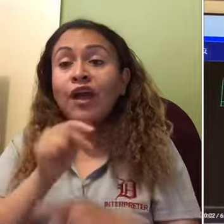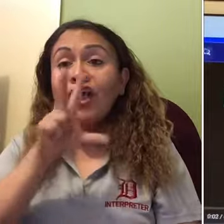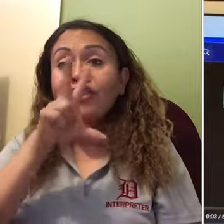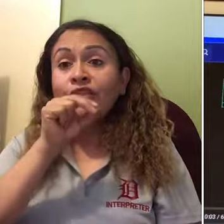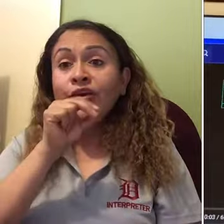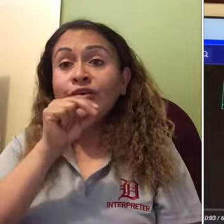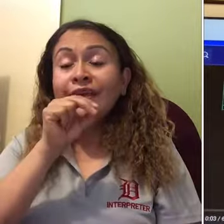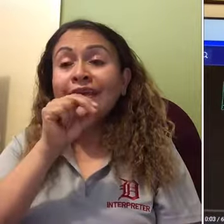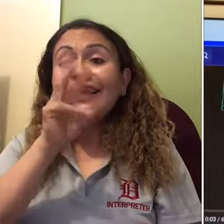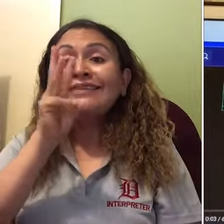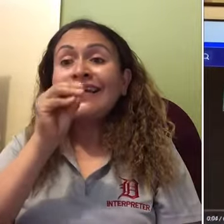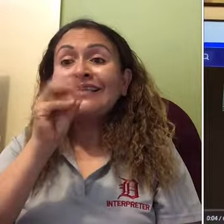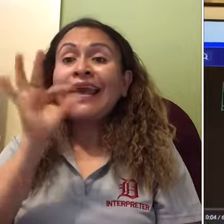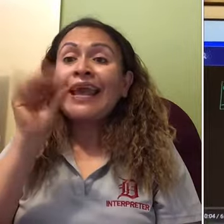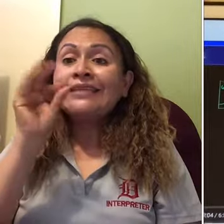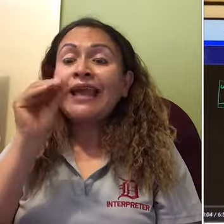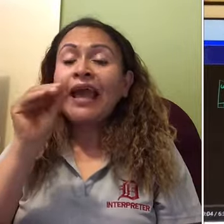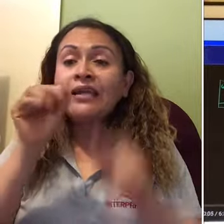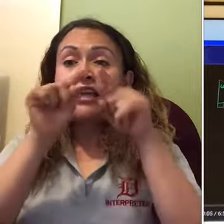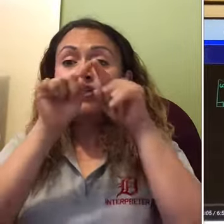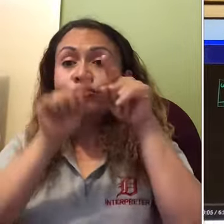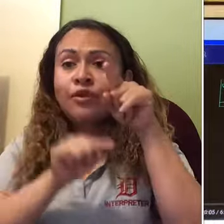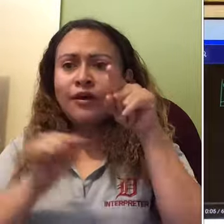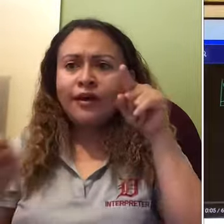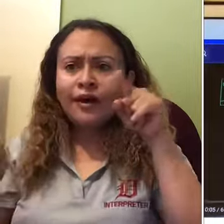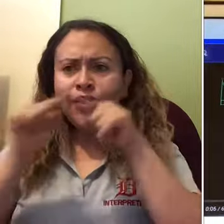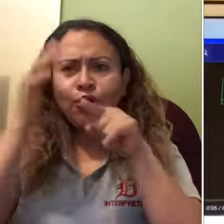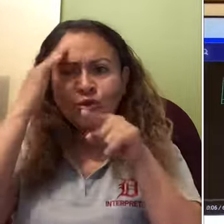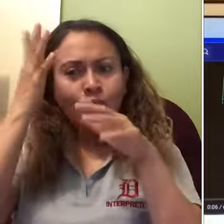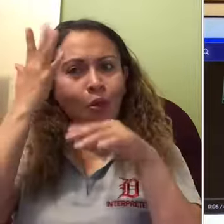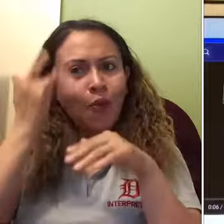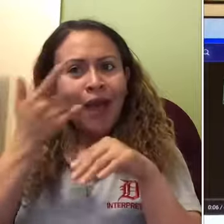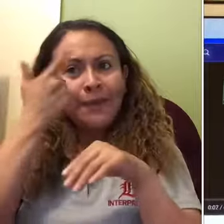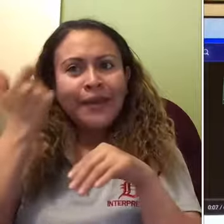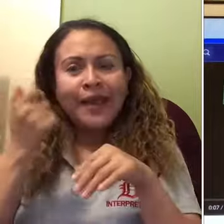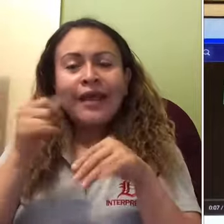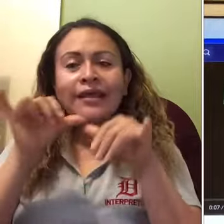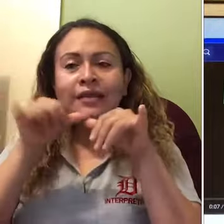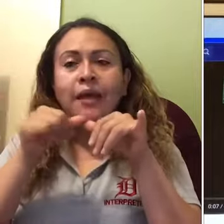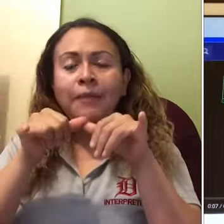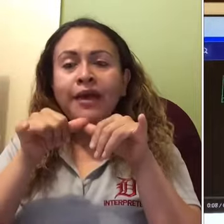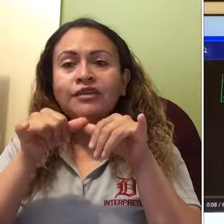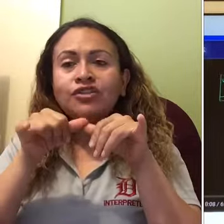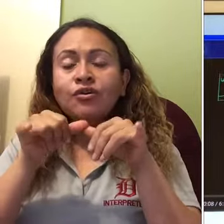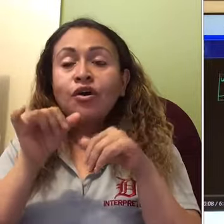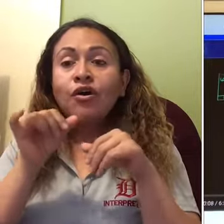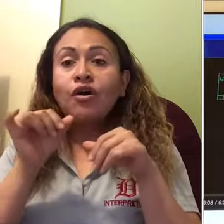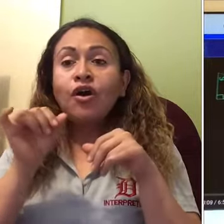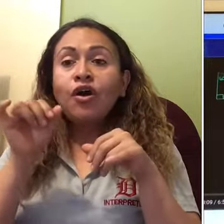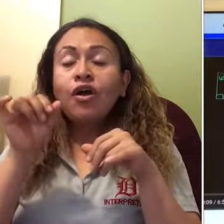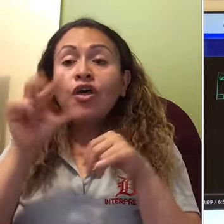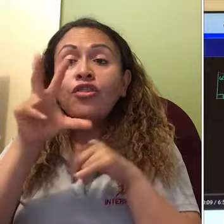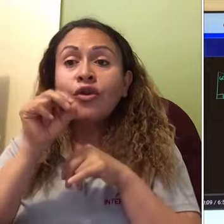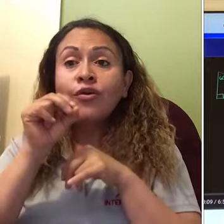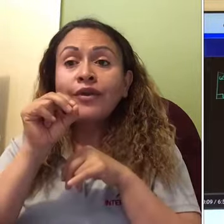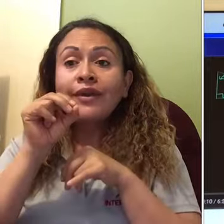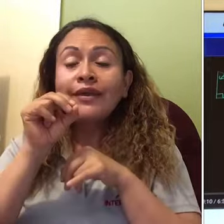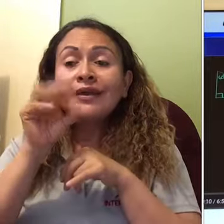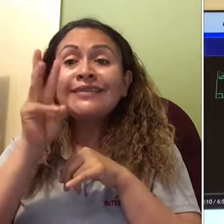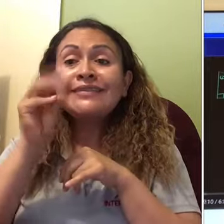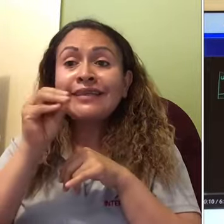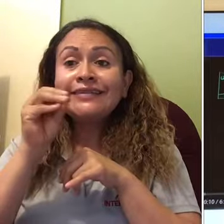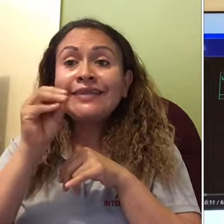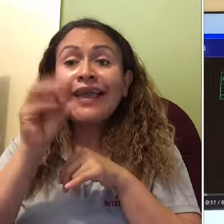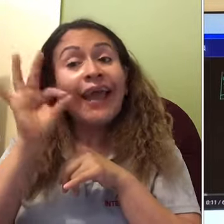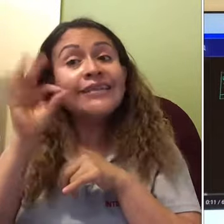60, 90 triangles, and I think you know why they're called this. The measures of its angles are 30 degrees, 60 degrees, and 90